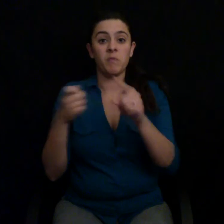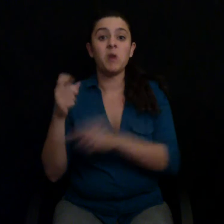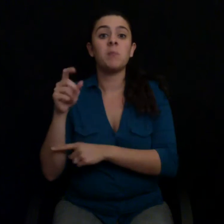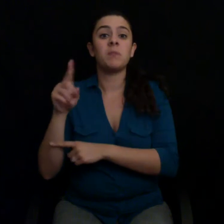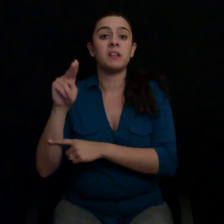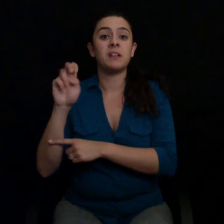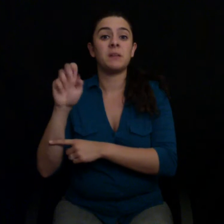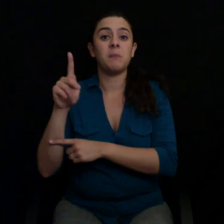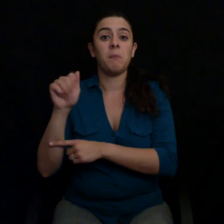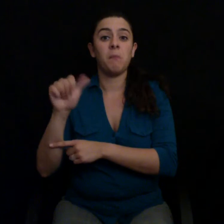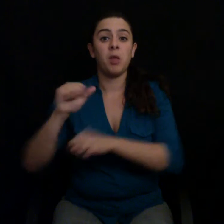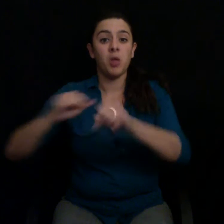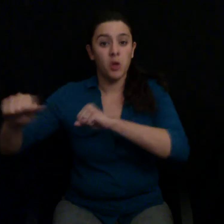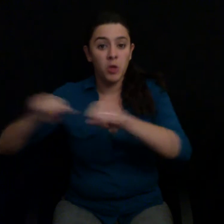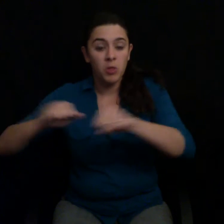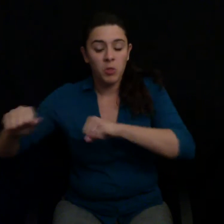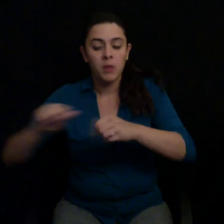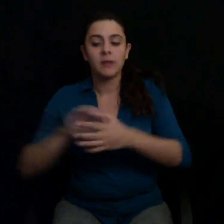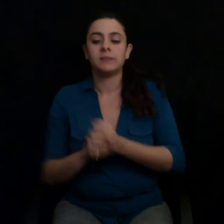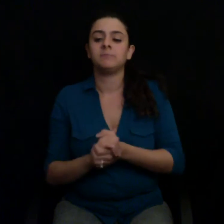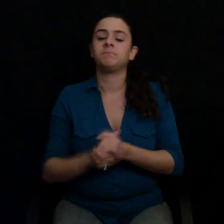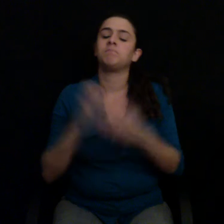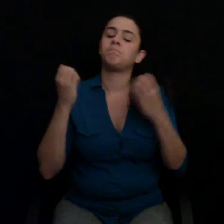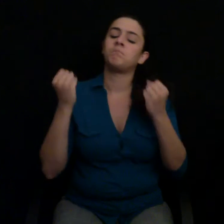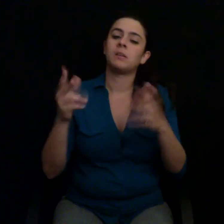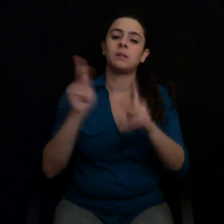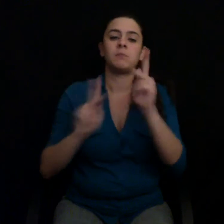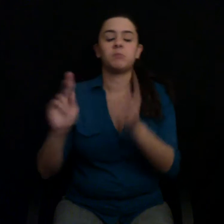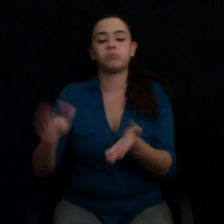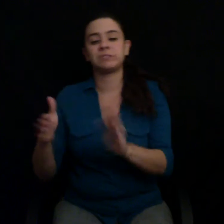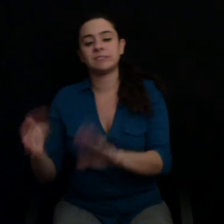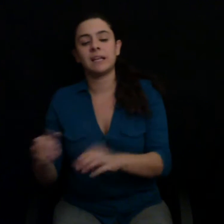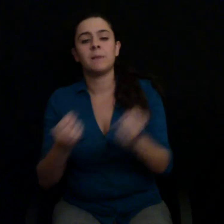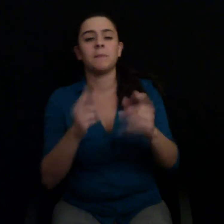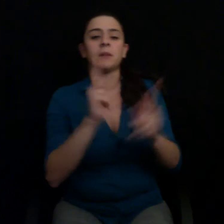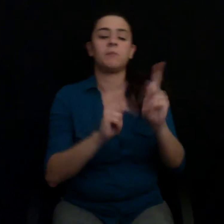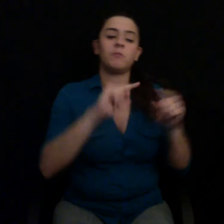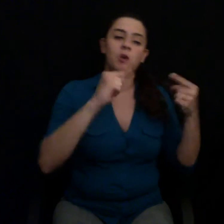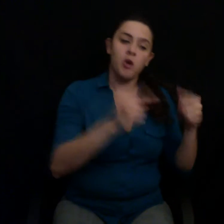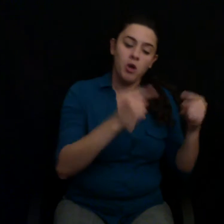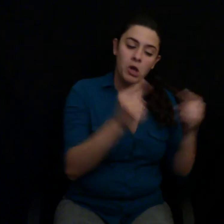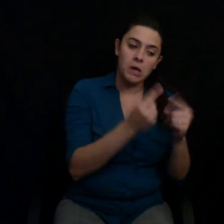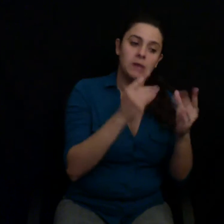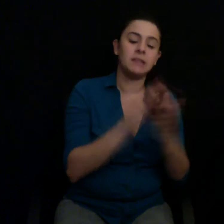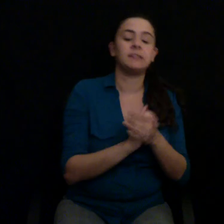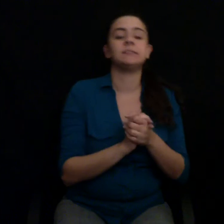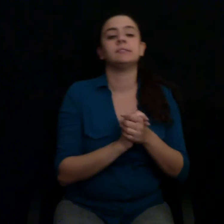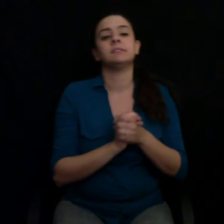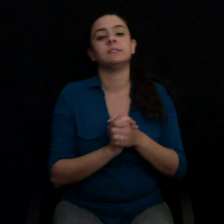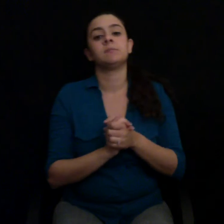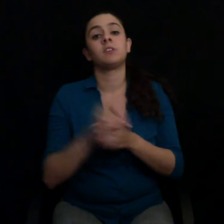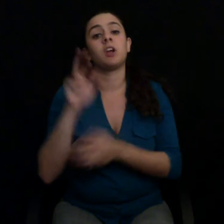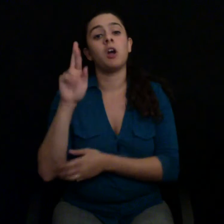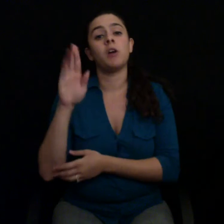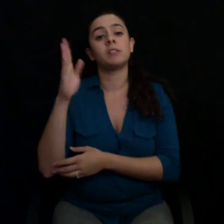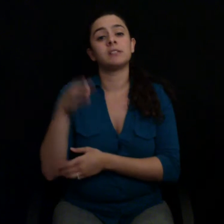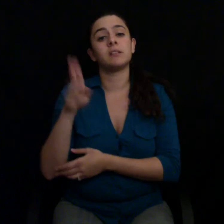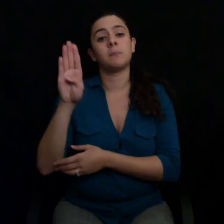Over 5,000 people have died and many others are in very serious need of help. And we recently put up a blog post on r/blog to raise money for